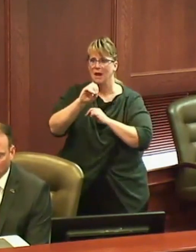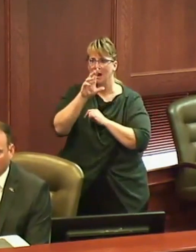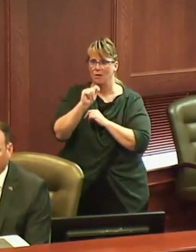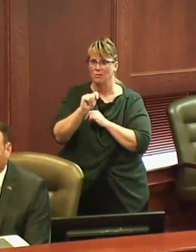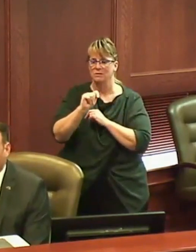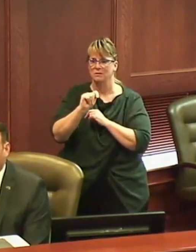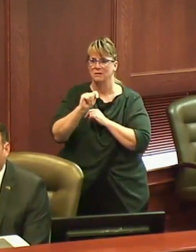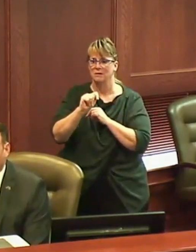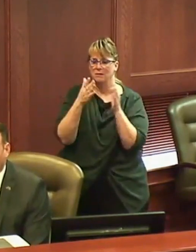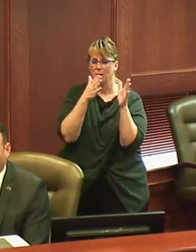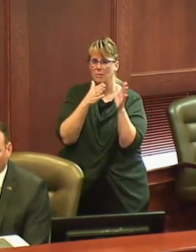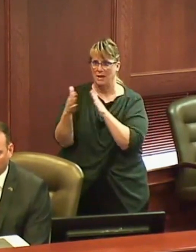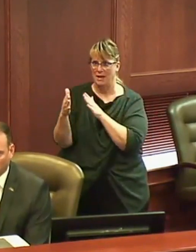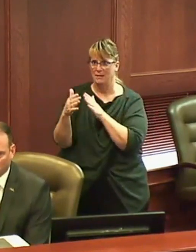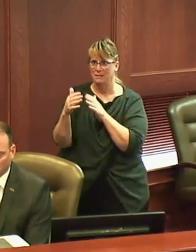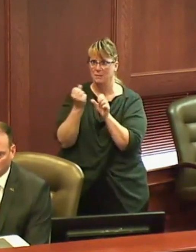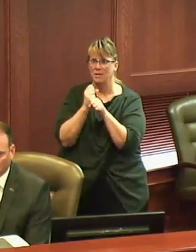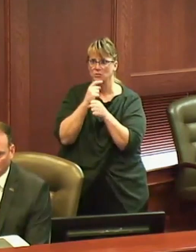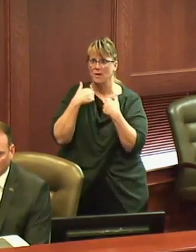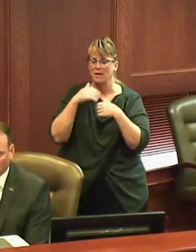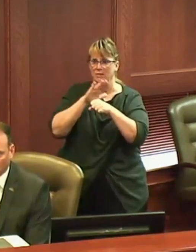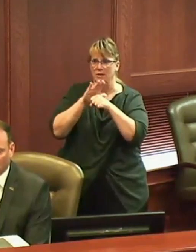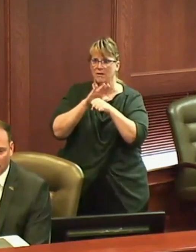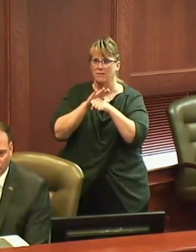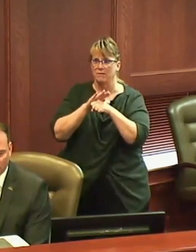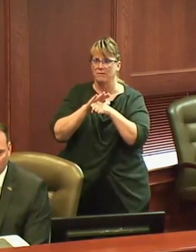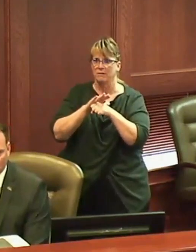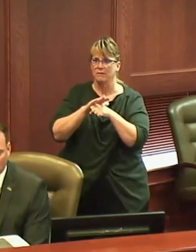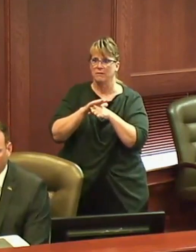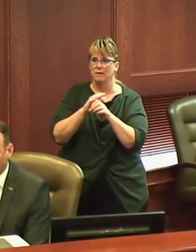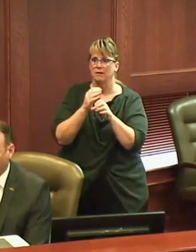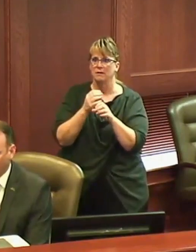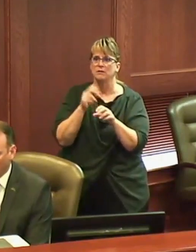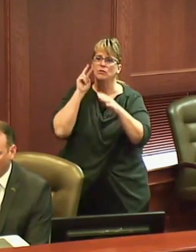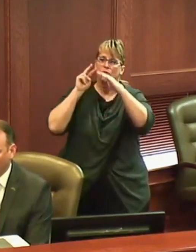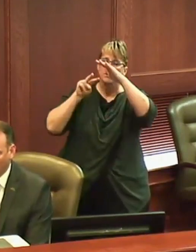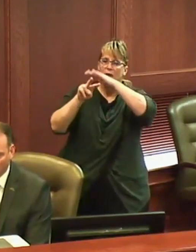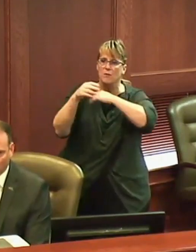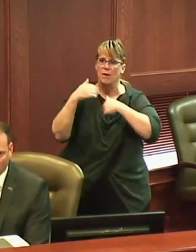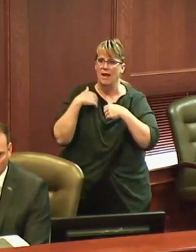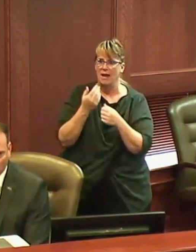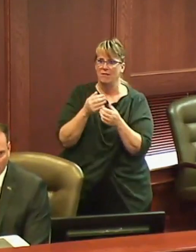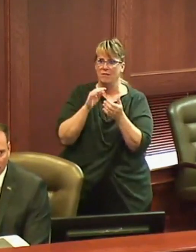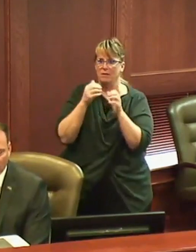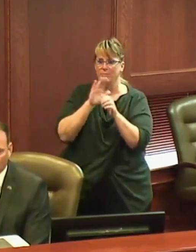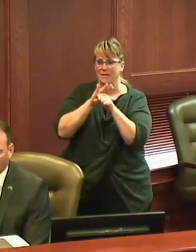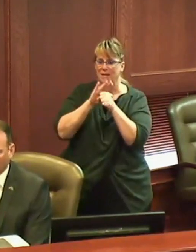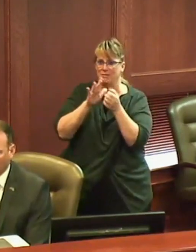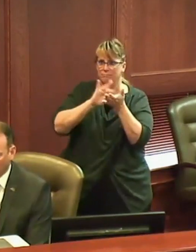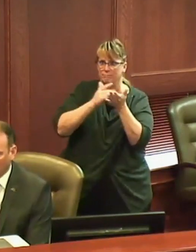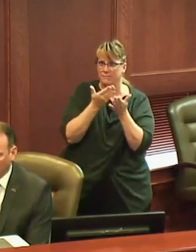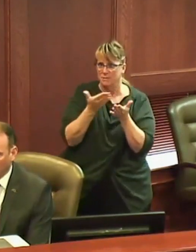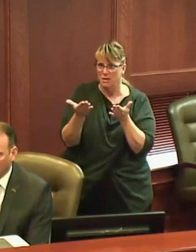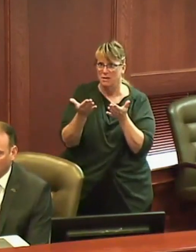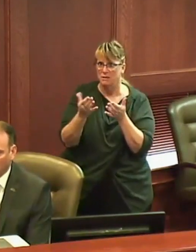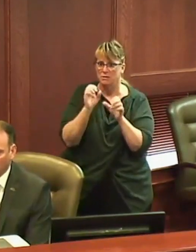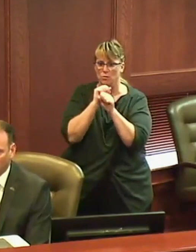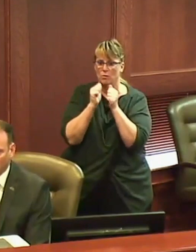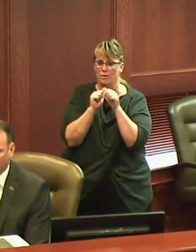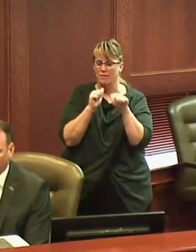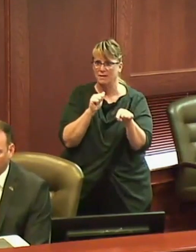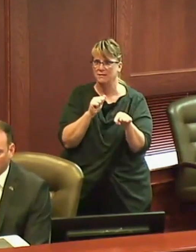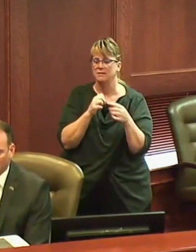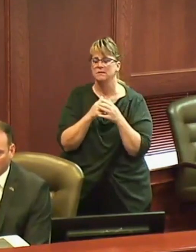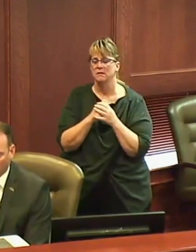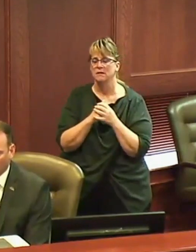plans and also to look ahead to make sure that we have the supplies that we need to deal with this. Those